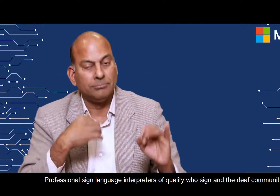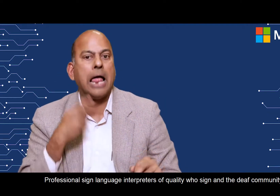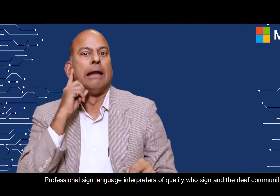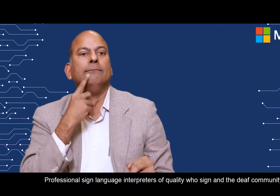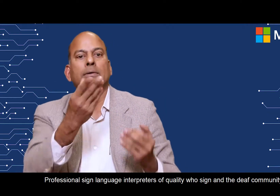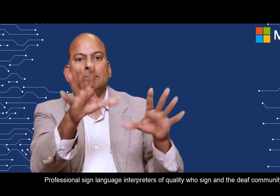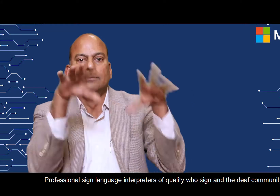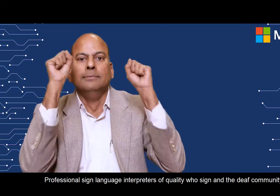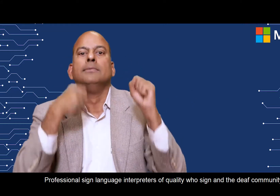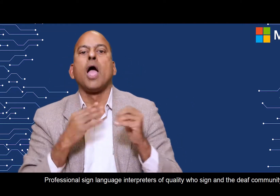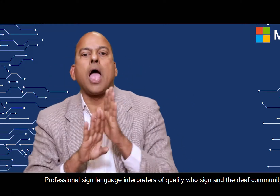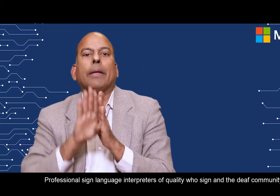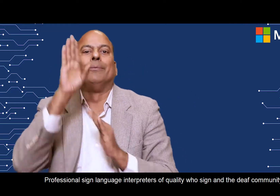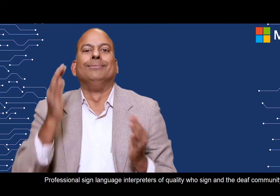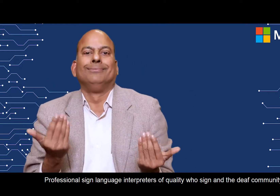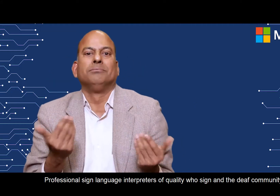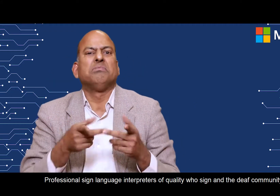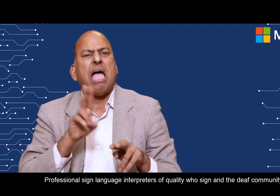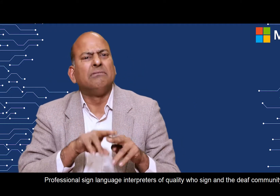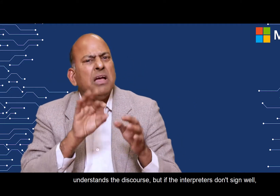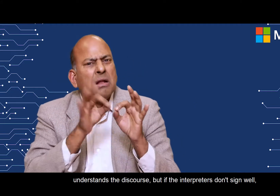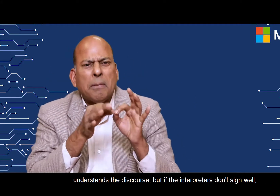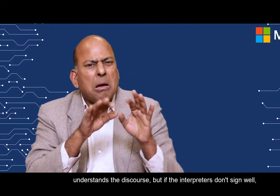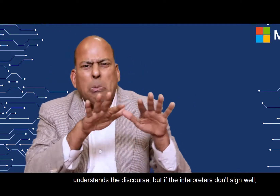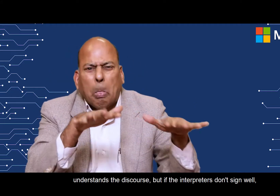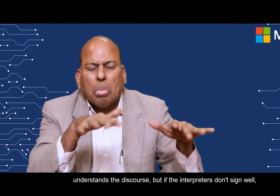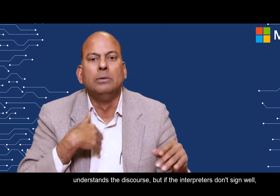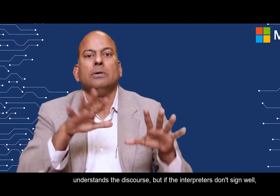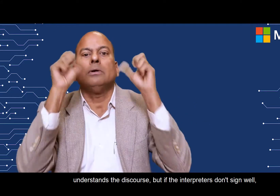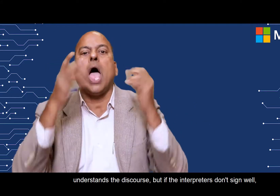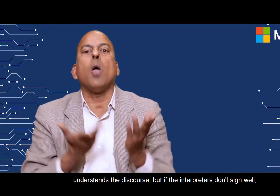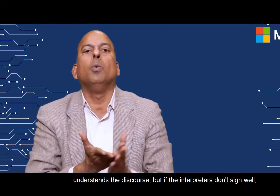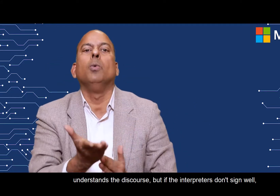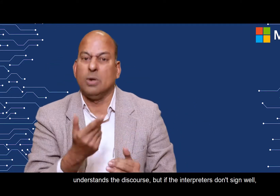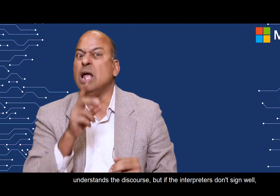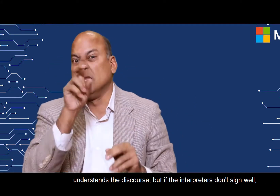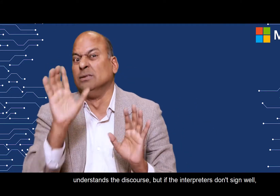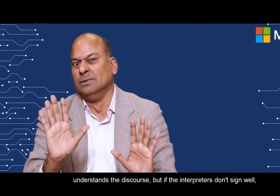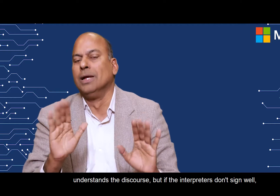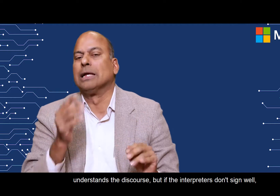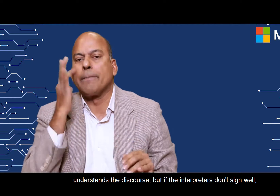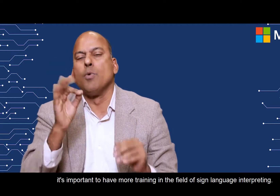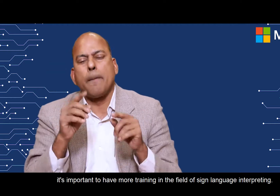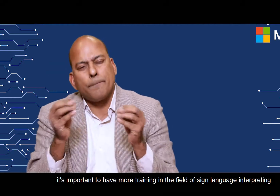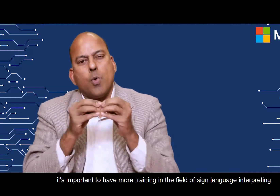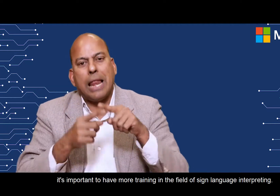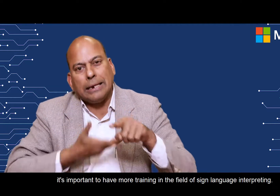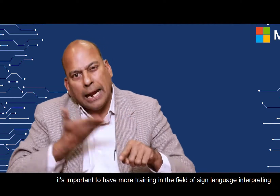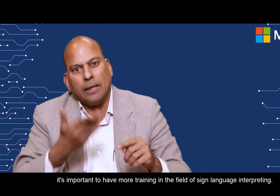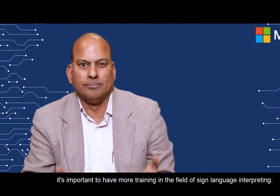quality who sign, and the deaf community understands the discourse. But if the interpreters don't sign well, it's important to have